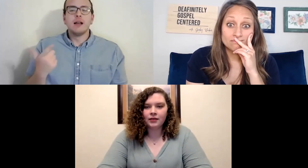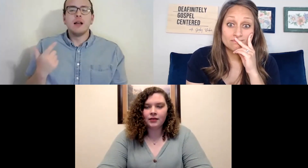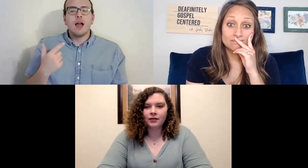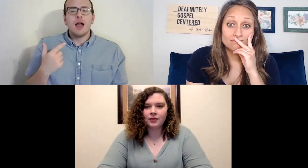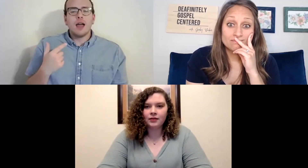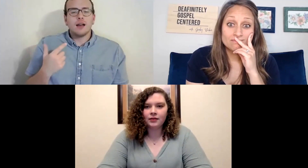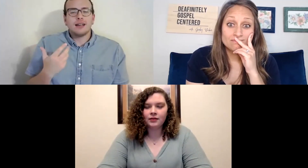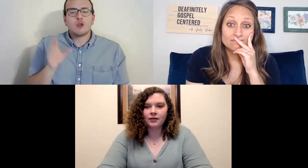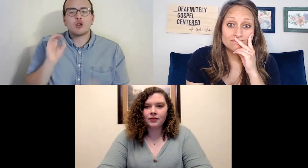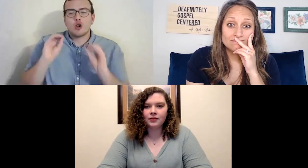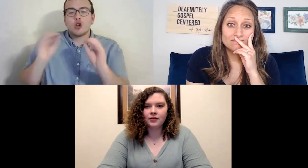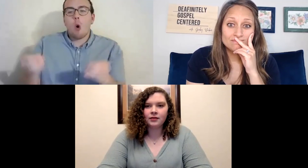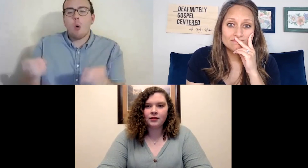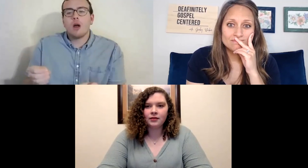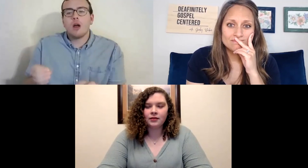true.